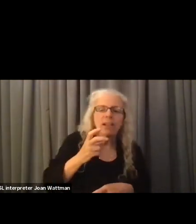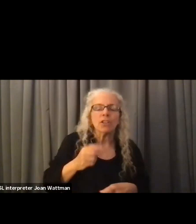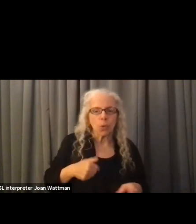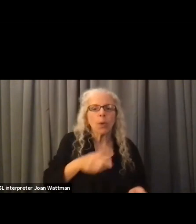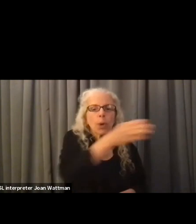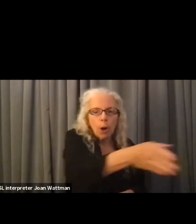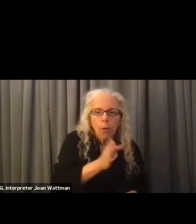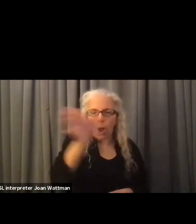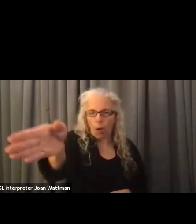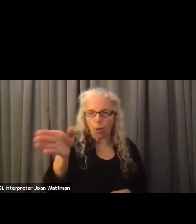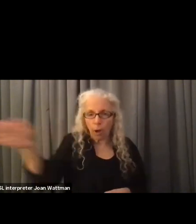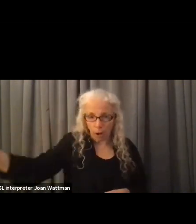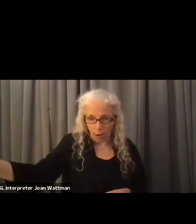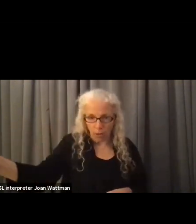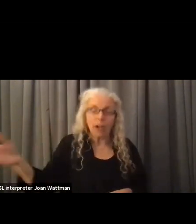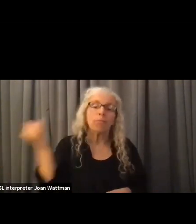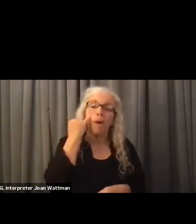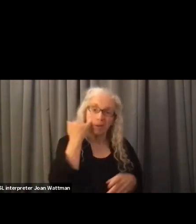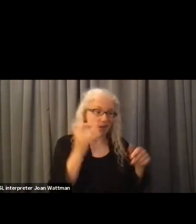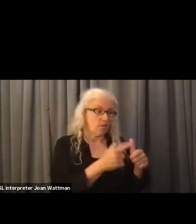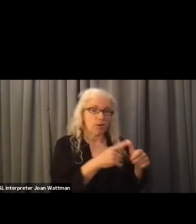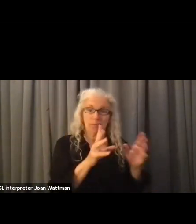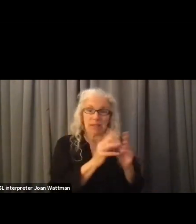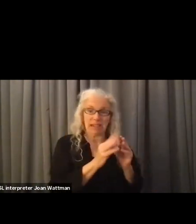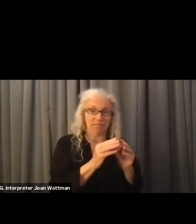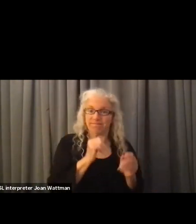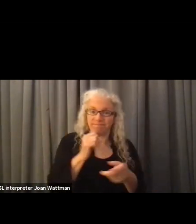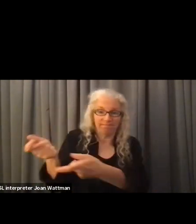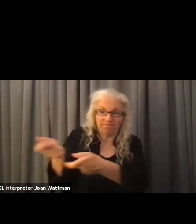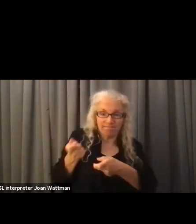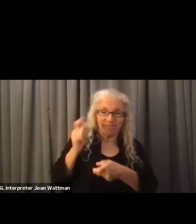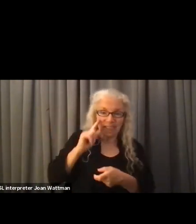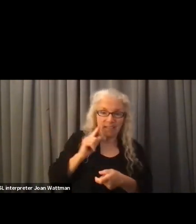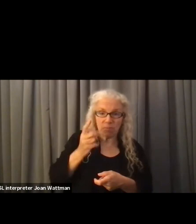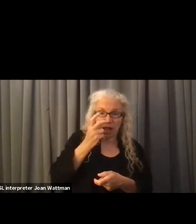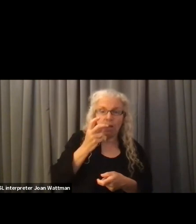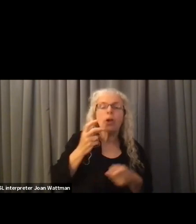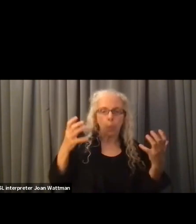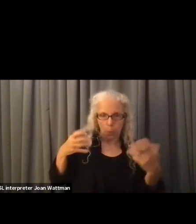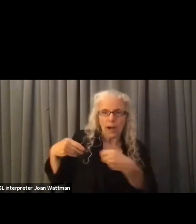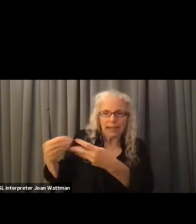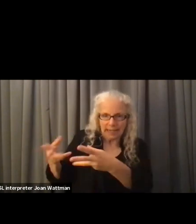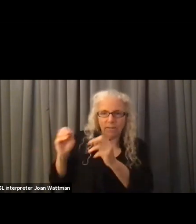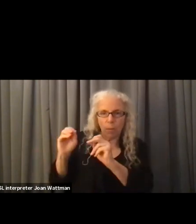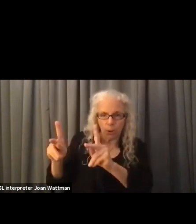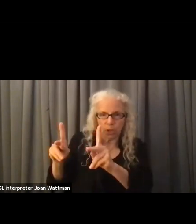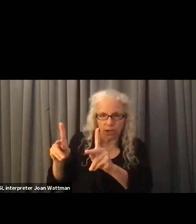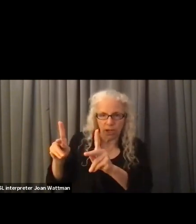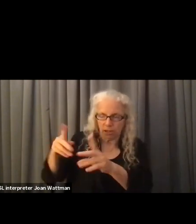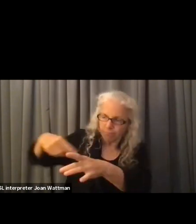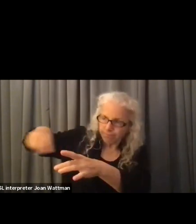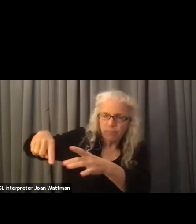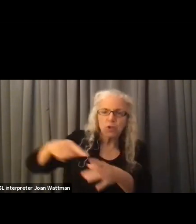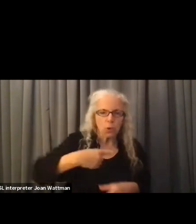we don't get deaf blind people at this first time, we would need to have an opportunity for them and do some